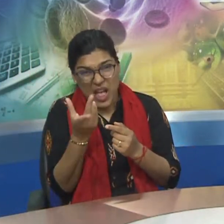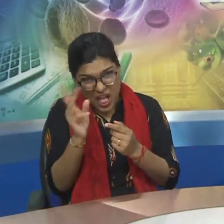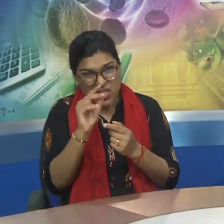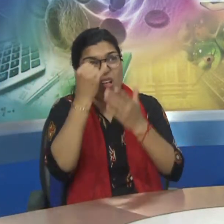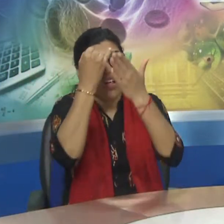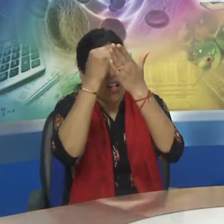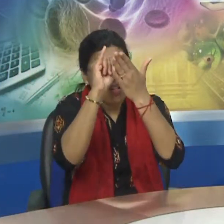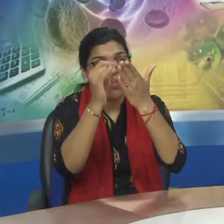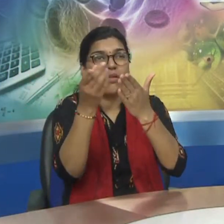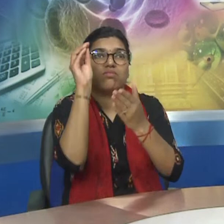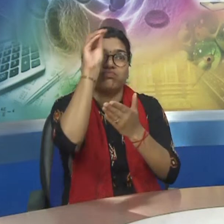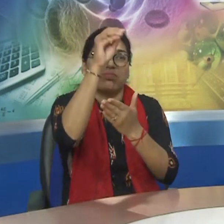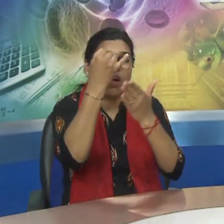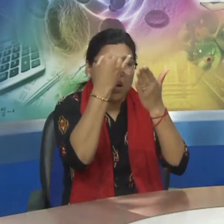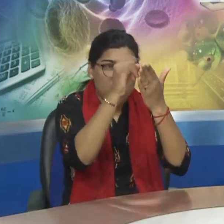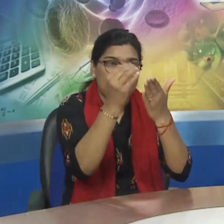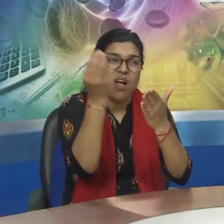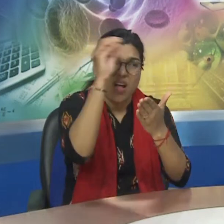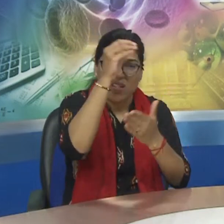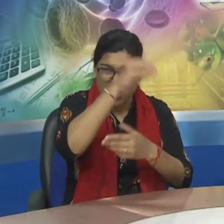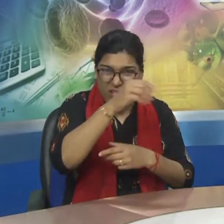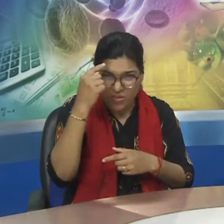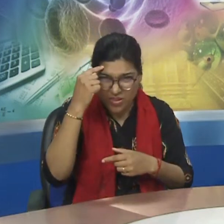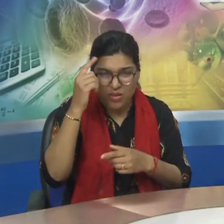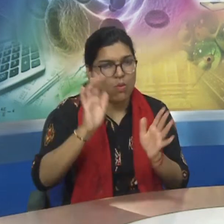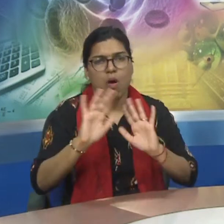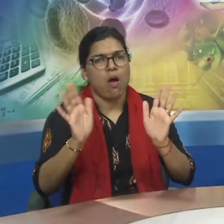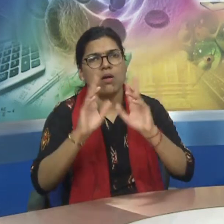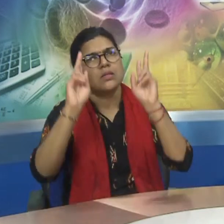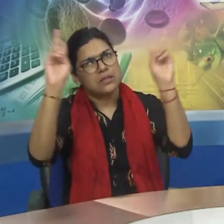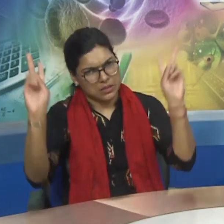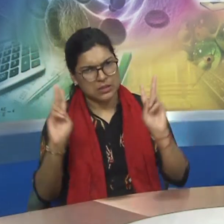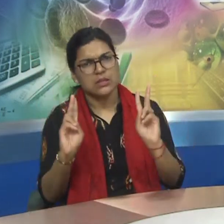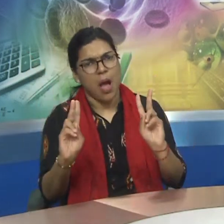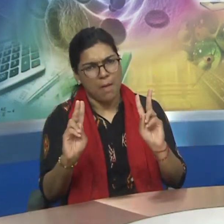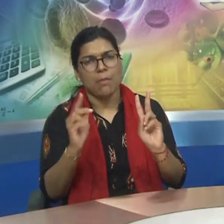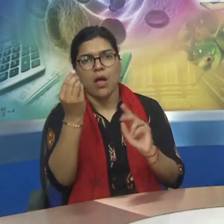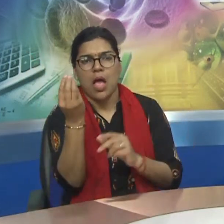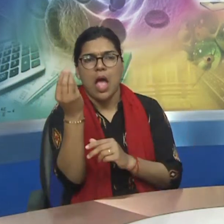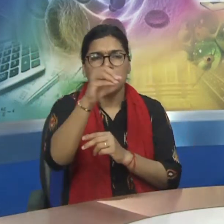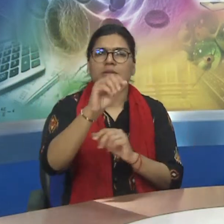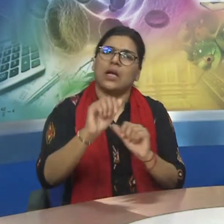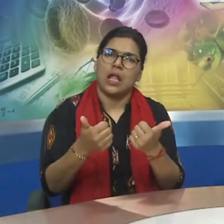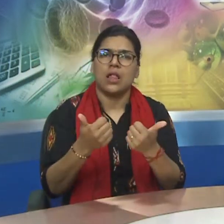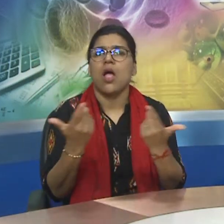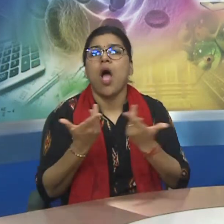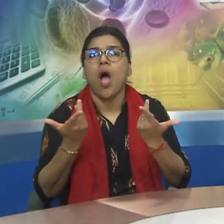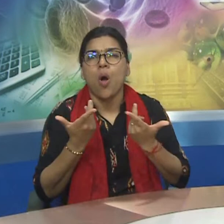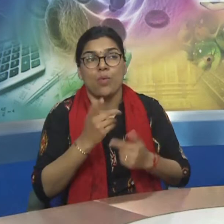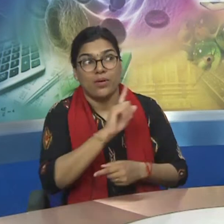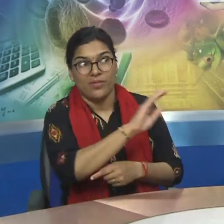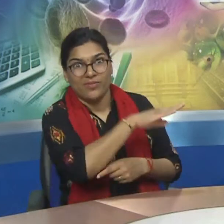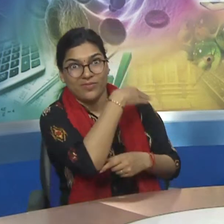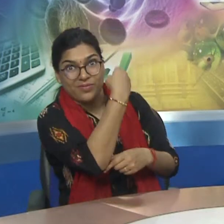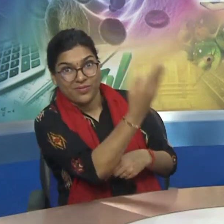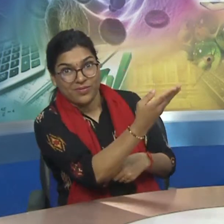that word is written. If you want to make any correction, that you can easily do, or if you want to keep that as it is, that can also be done as per